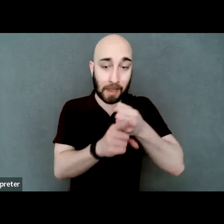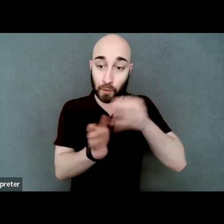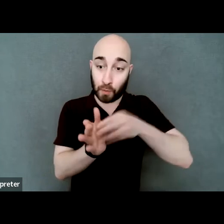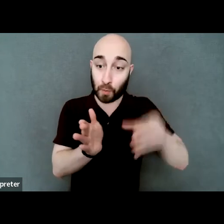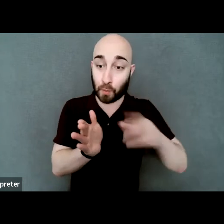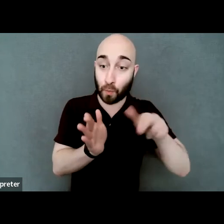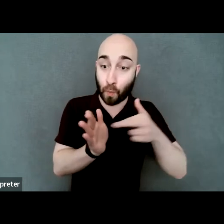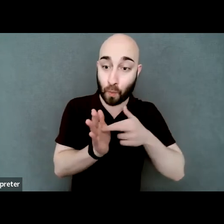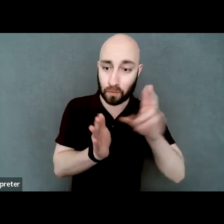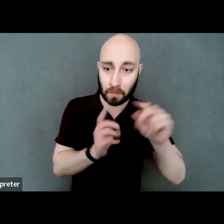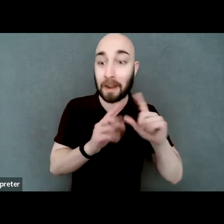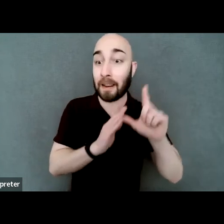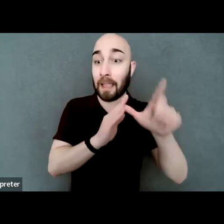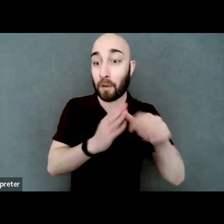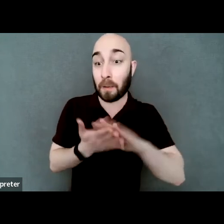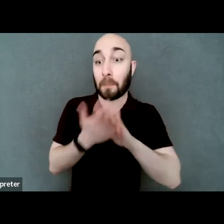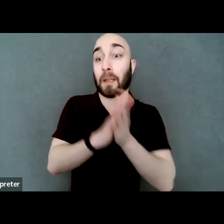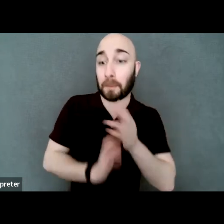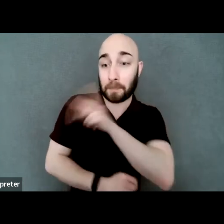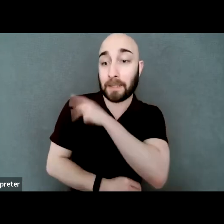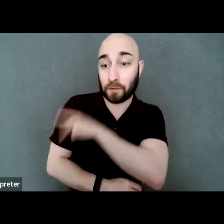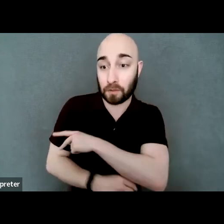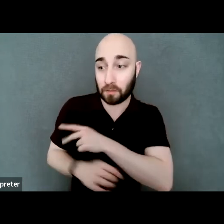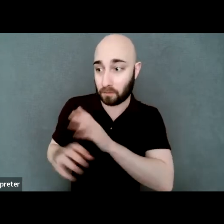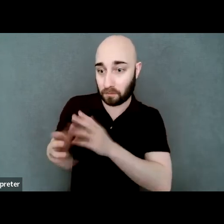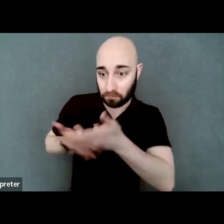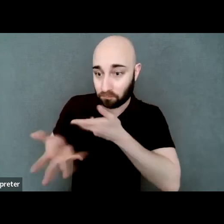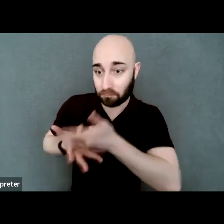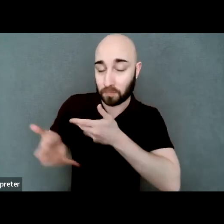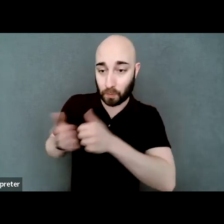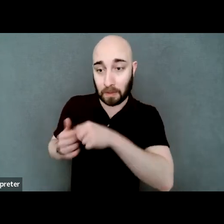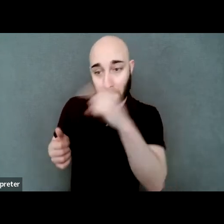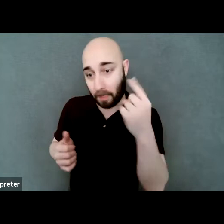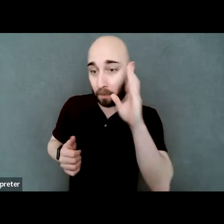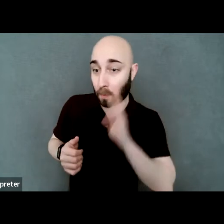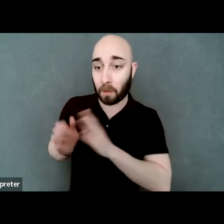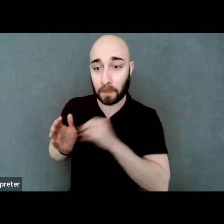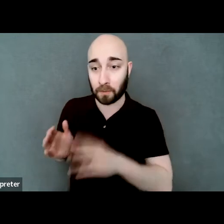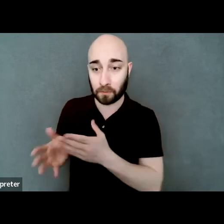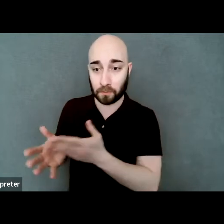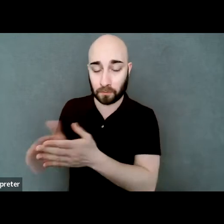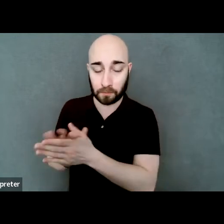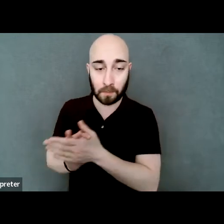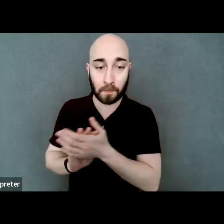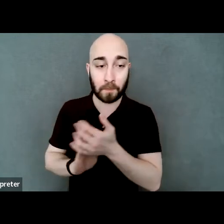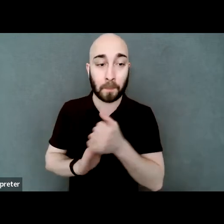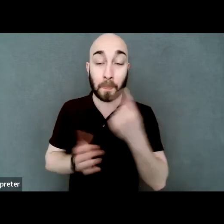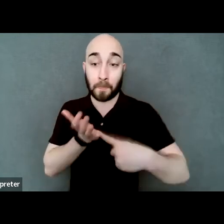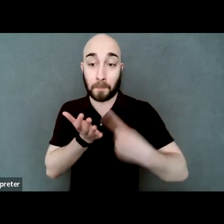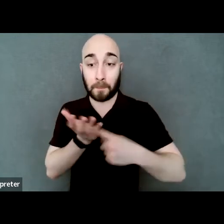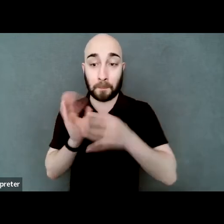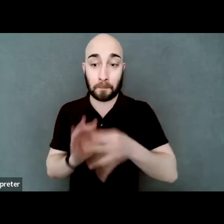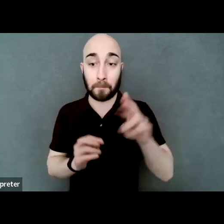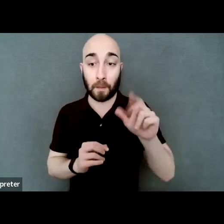the clients that they, the patients that they provide. And for me, the discussion and dialogue that we had around race and equity